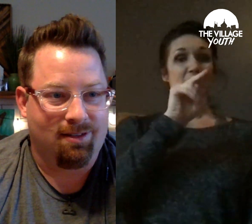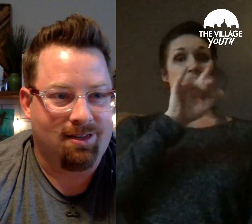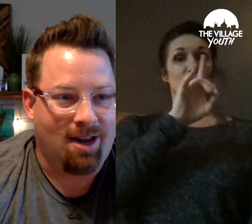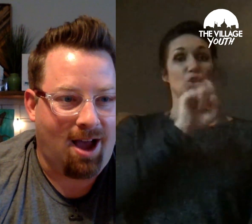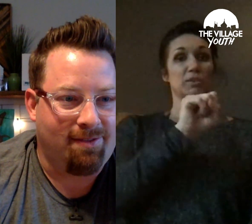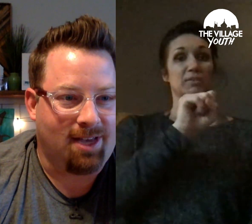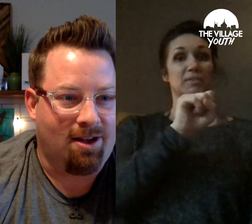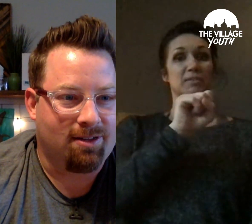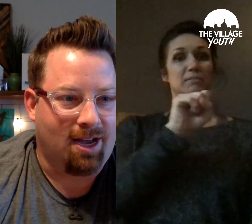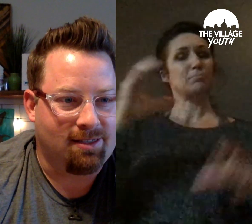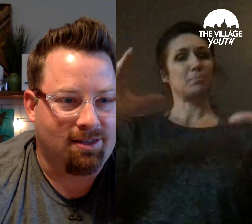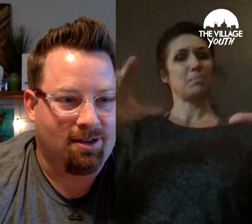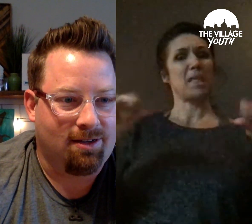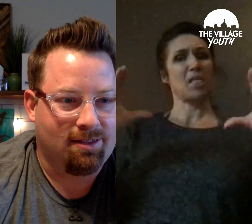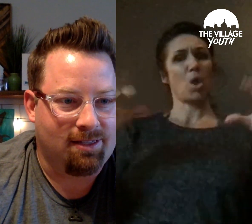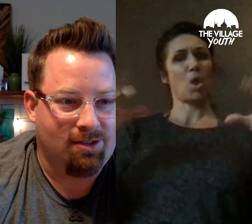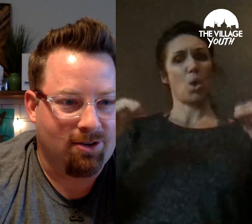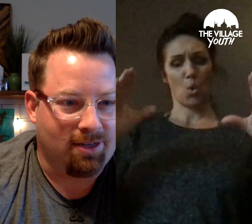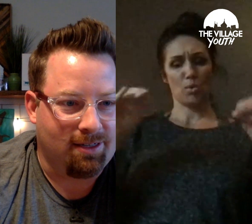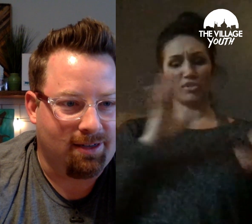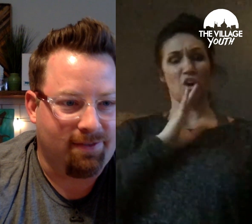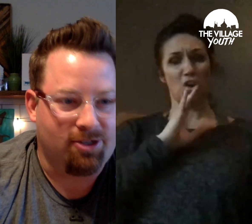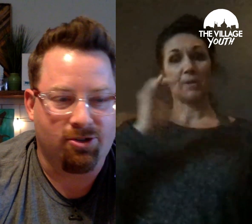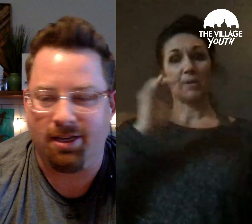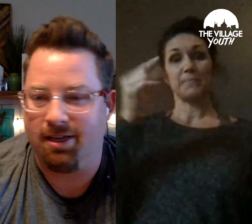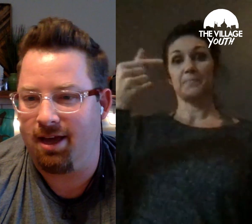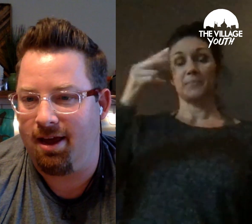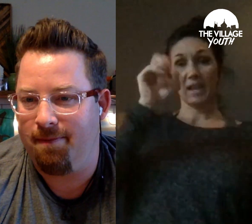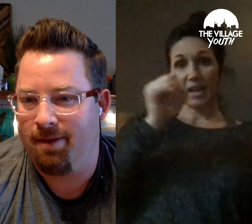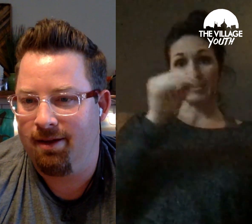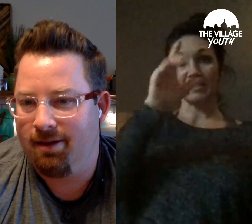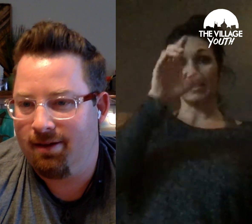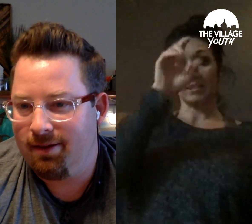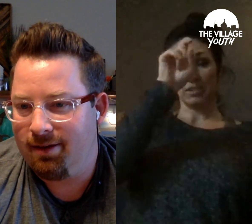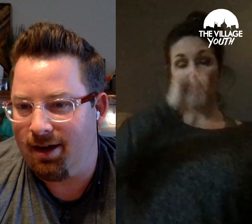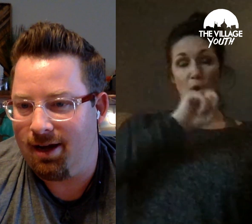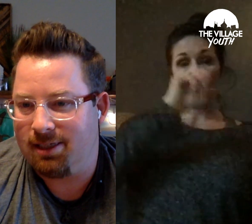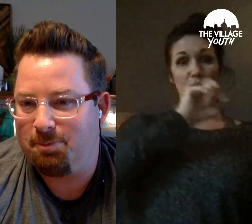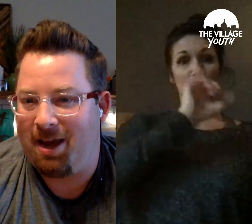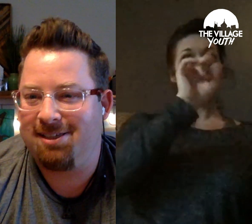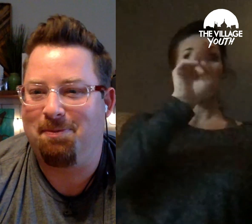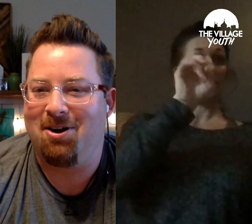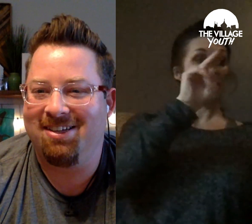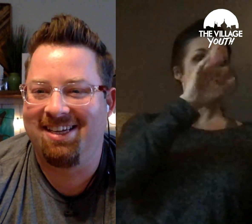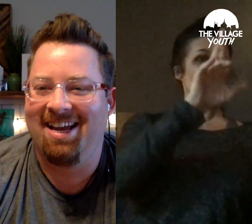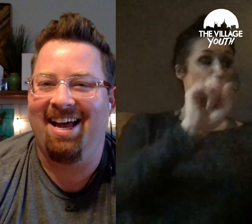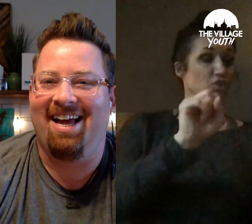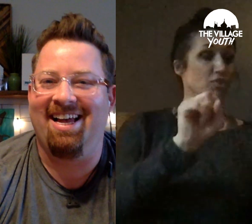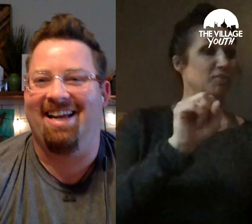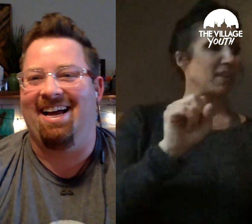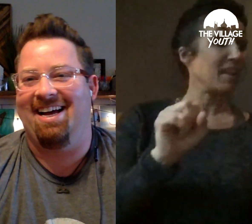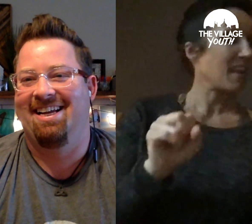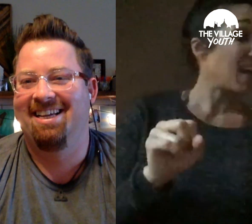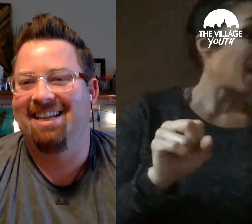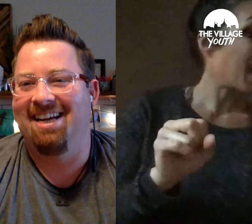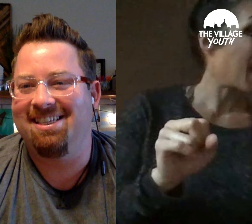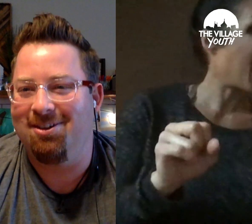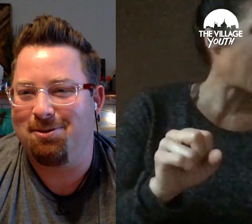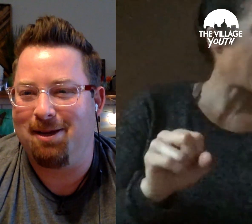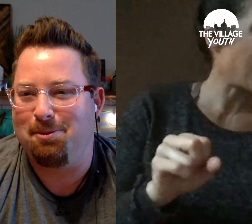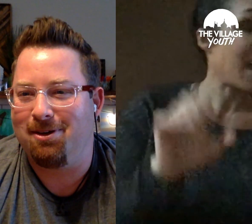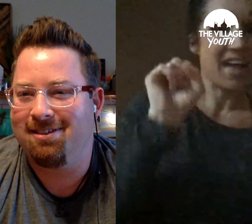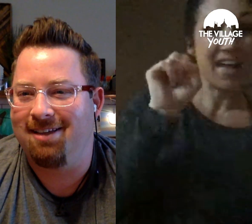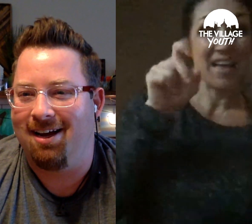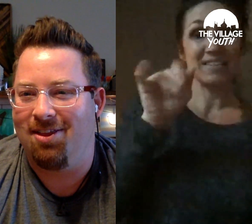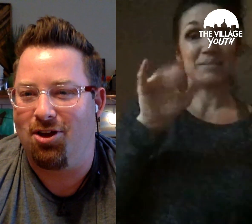Tinkerbell, this one's so Knives good. Out, Guys and Dolls. These are good. Avengers Endgame, Ooh, I haven't seen Spaceballs. that. I see